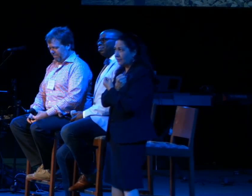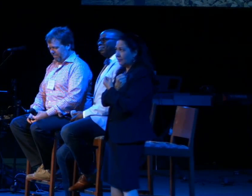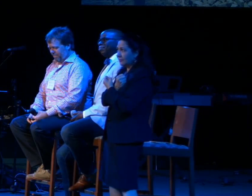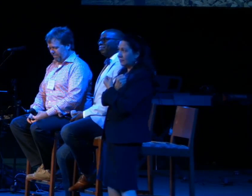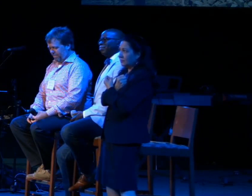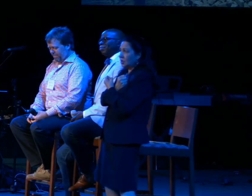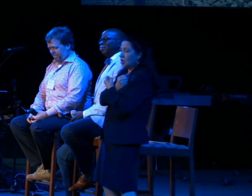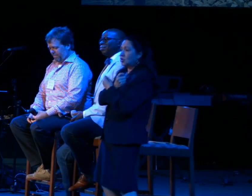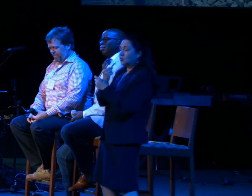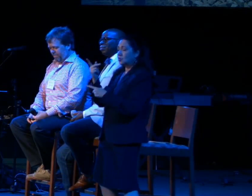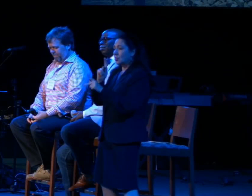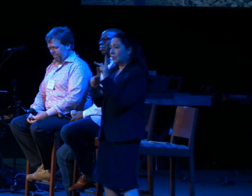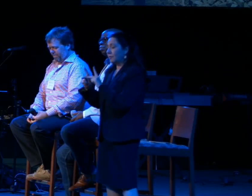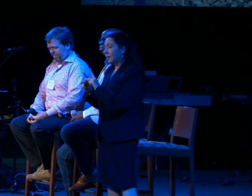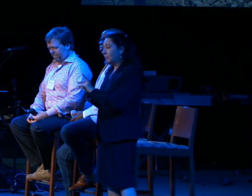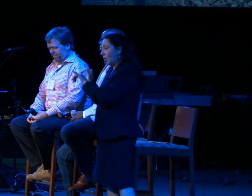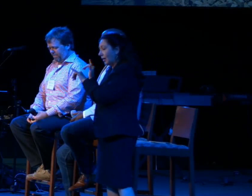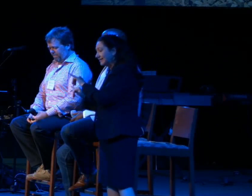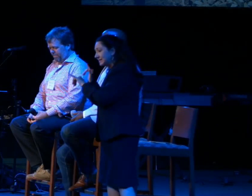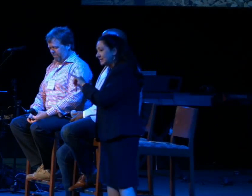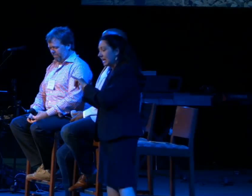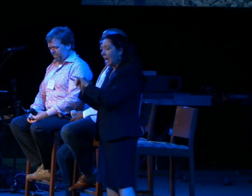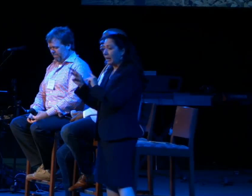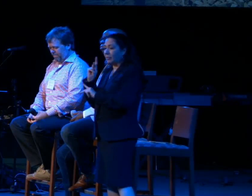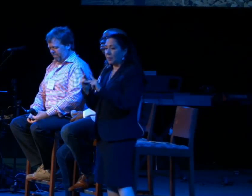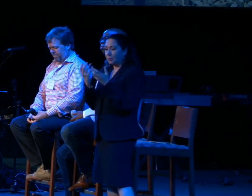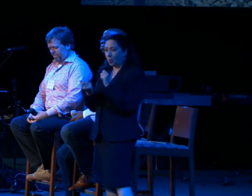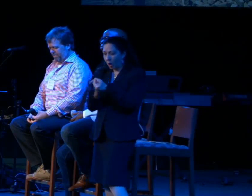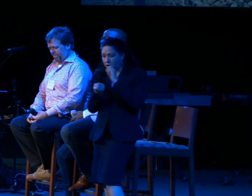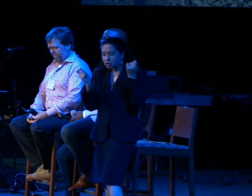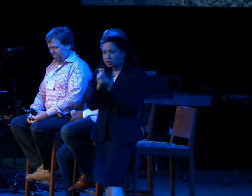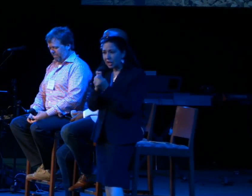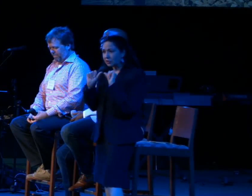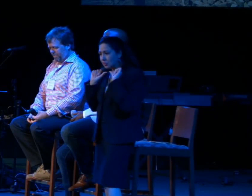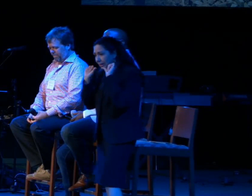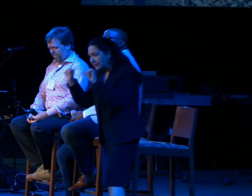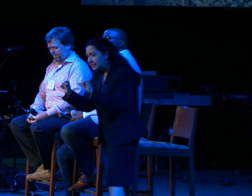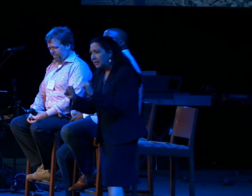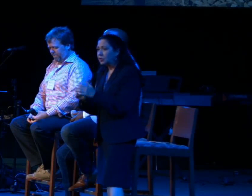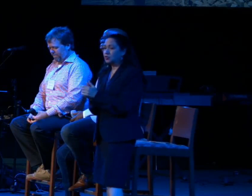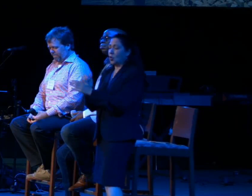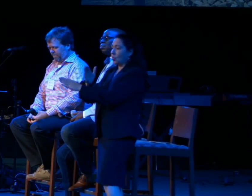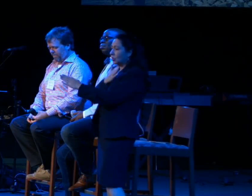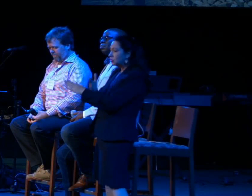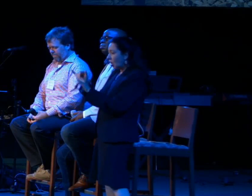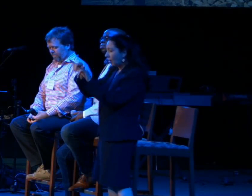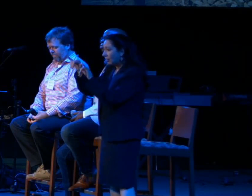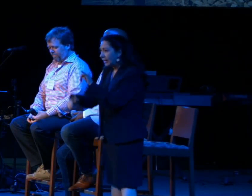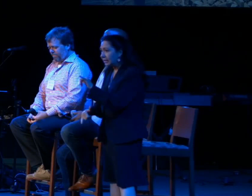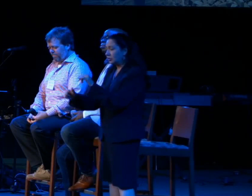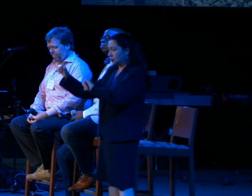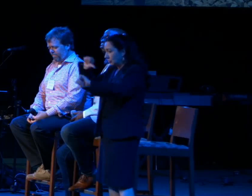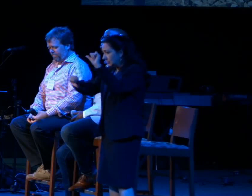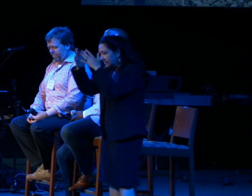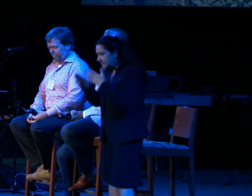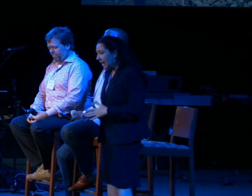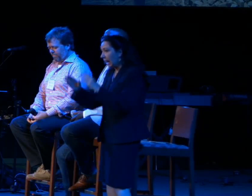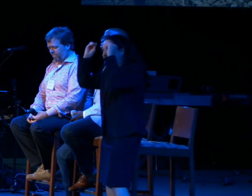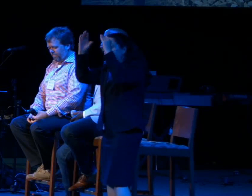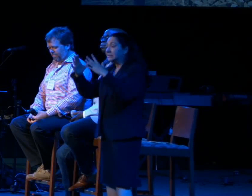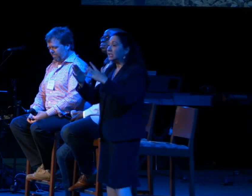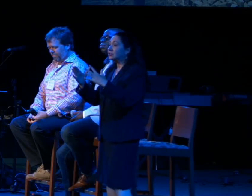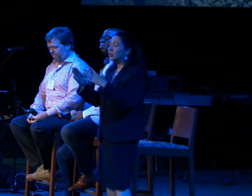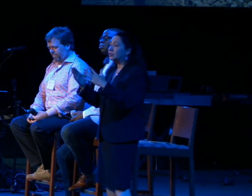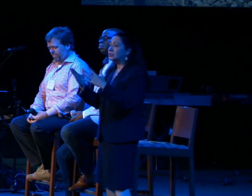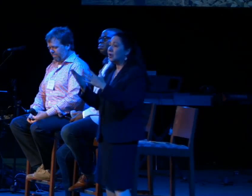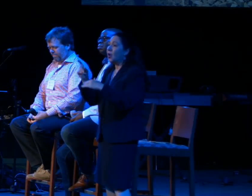and the activists, we need you to pray and respond. To the songwriters, the engineers, the scientists, the teachers, the explorers, we